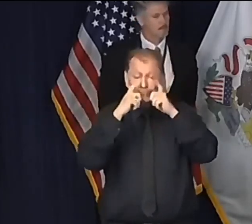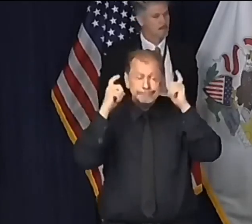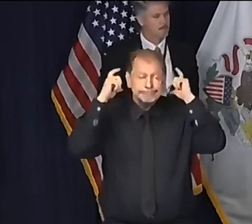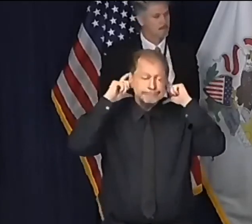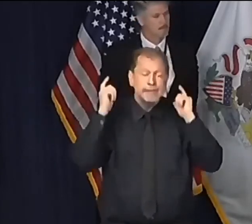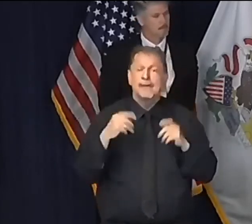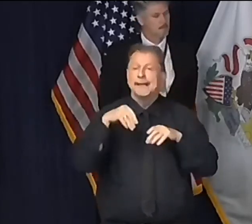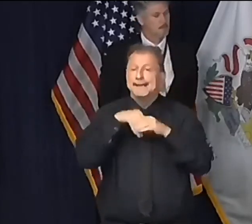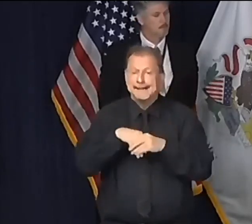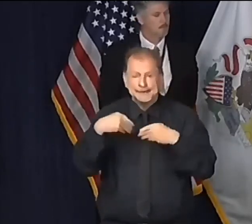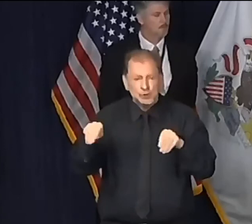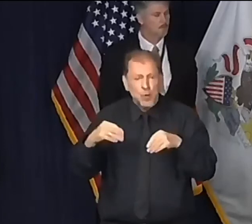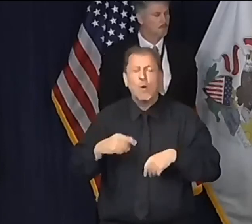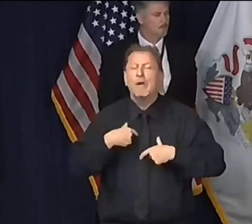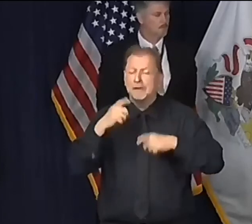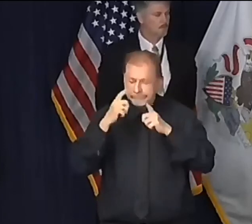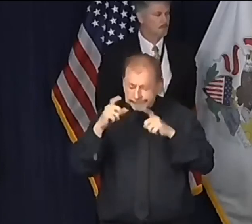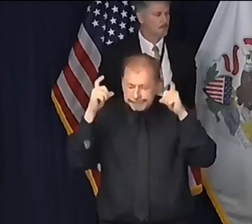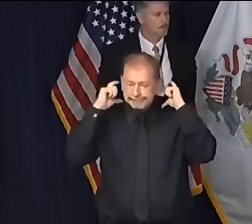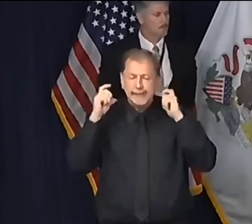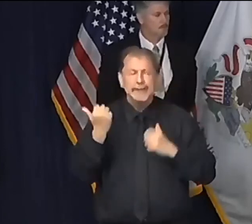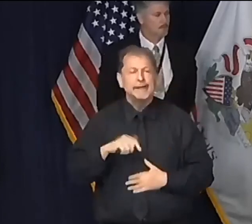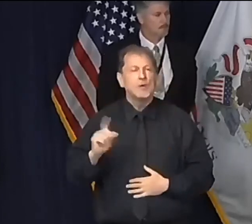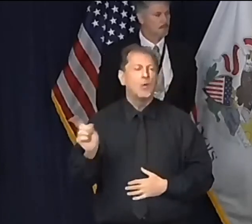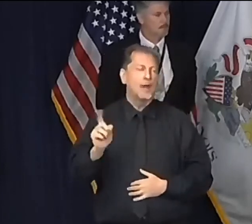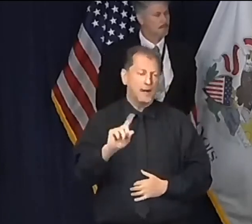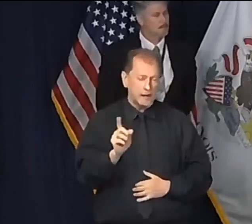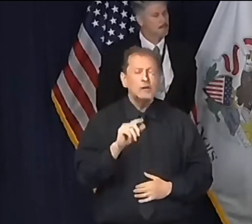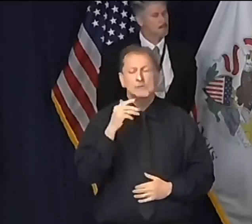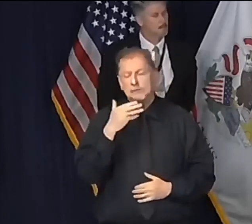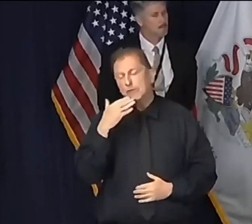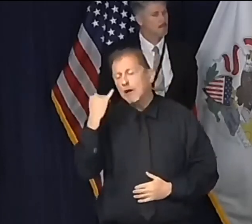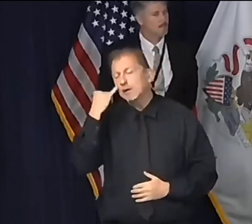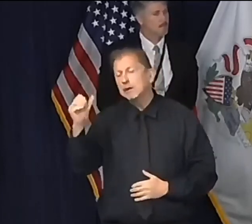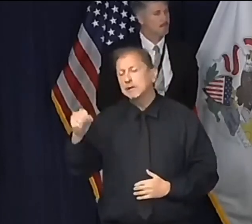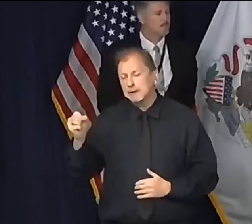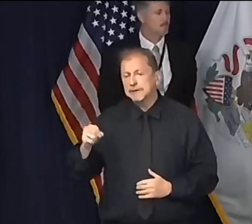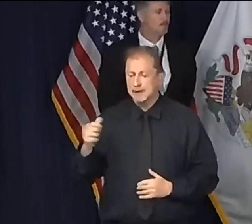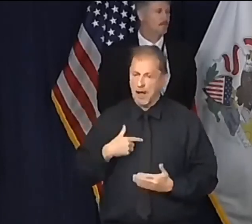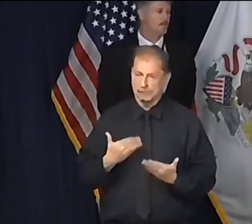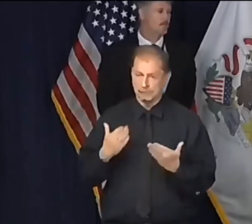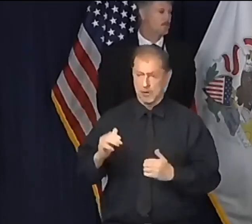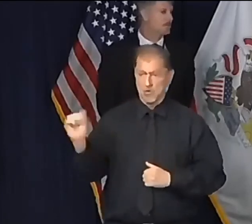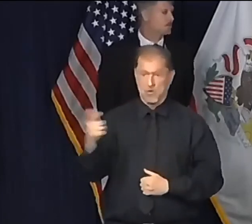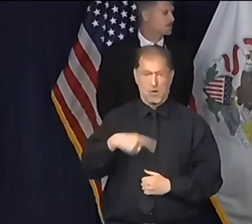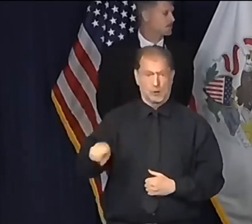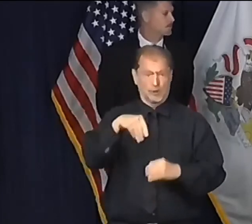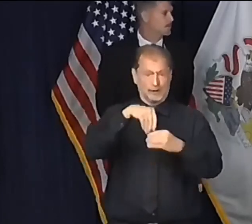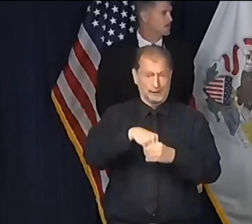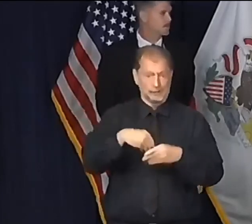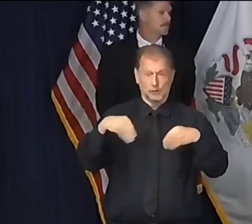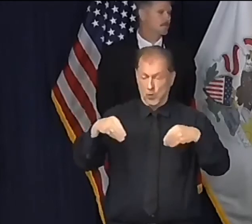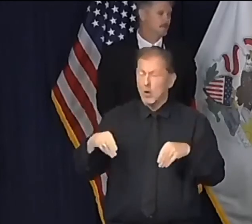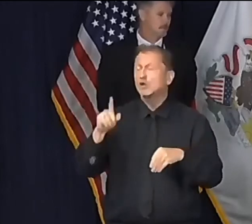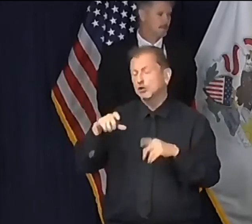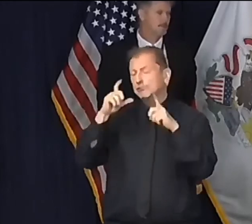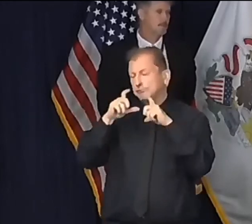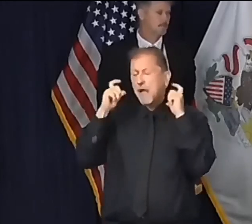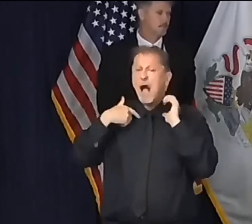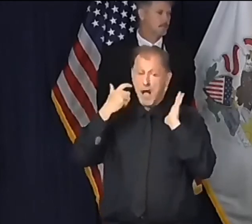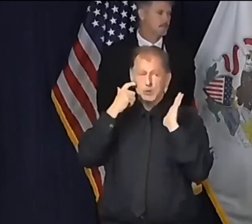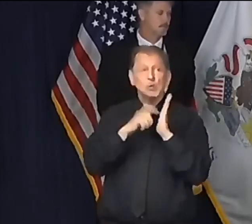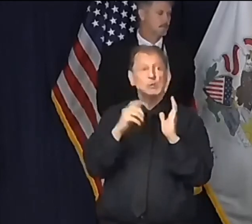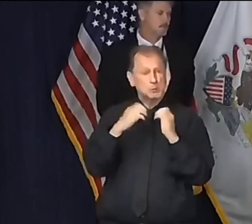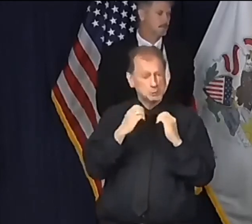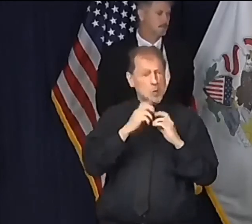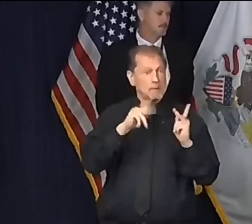to a store or any other place, I would wear a mask. I would suggest that for everybody. I've seen a lot of people doing just that,